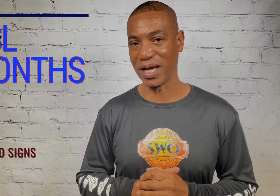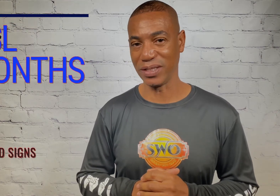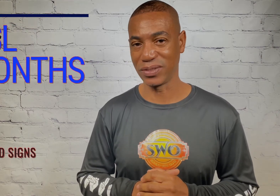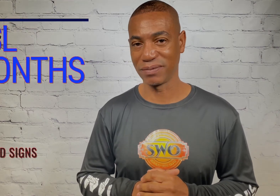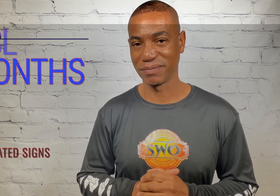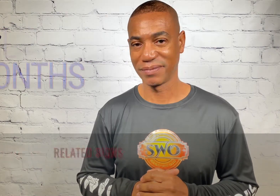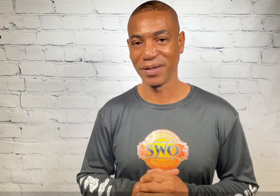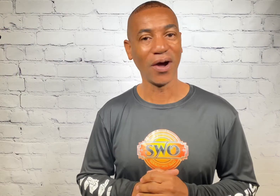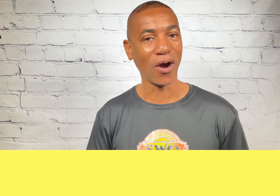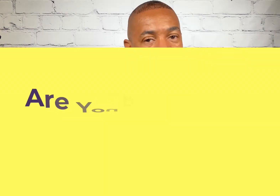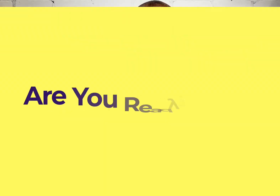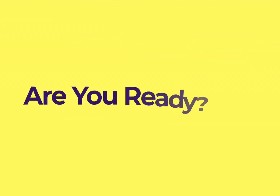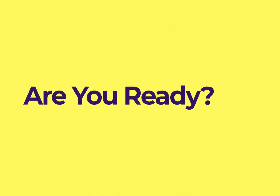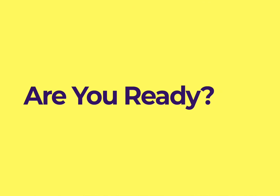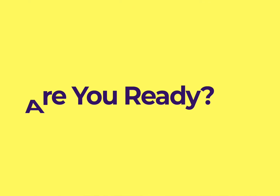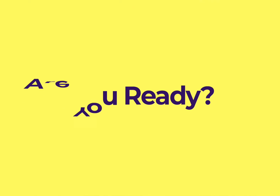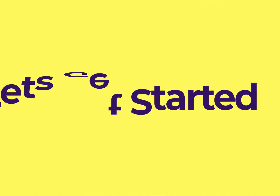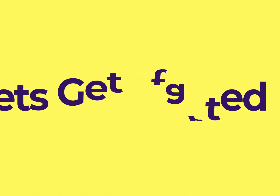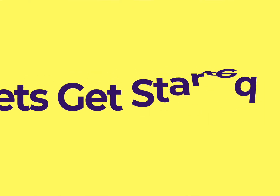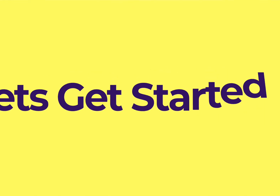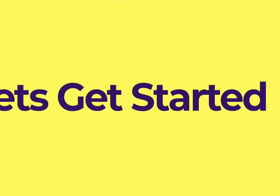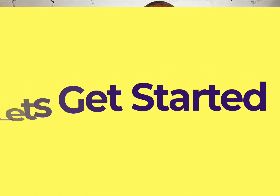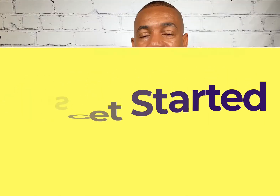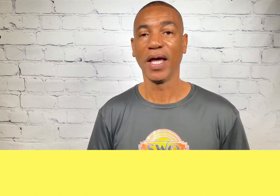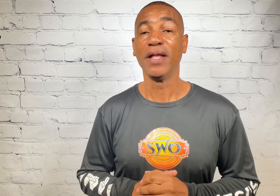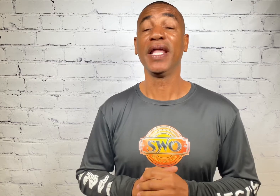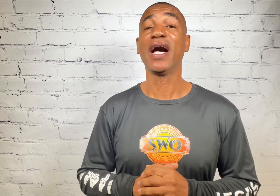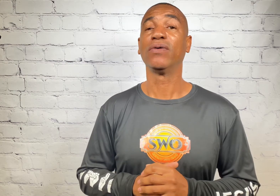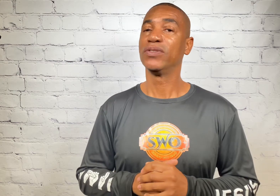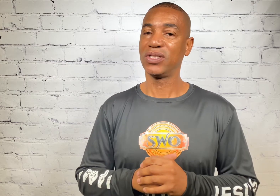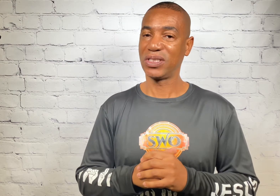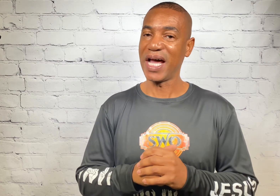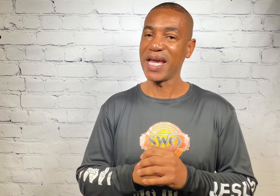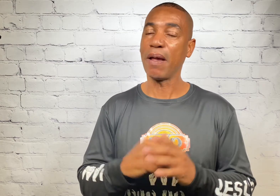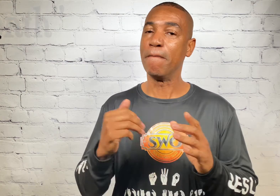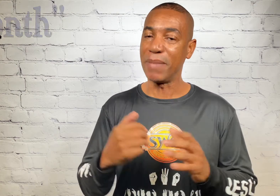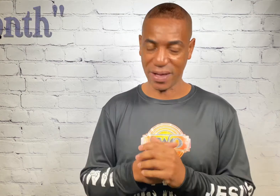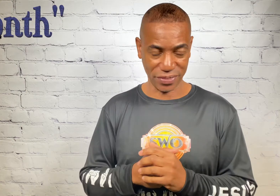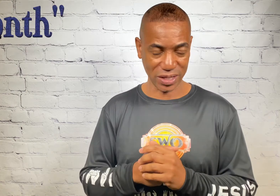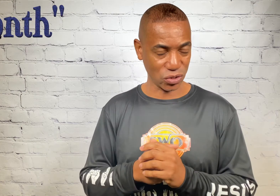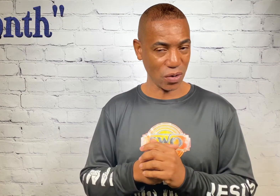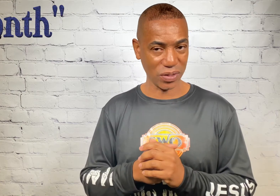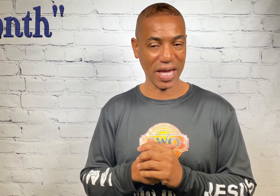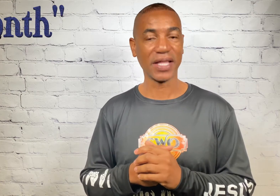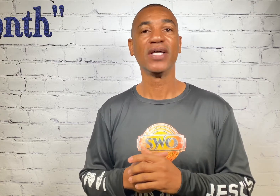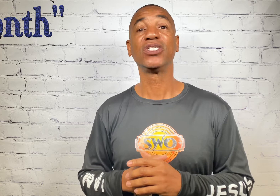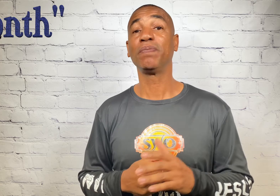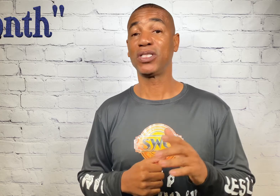signs. Are you ready? Let's get started. Now, to sign month, let's start with that. Simply take